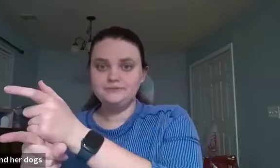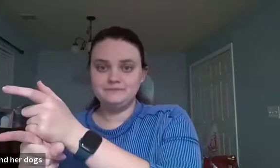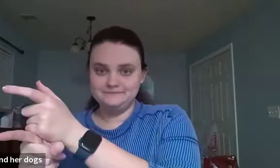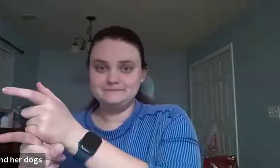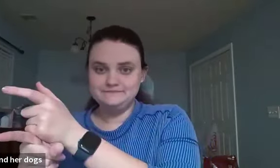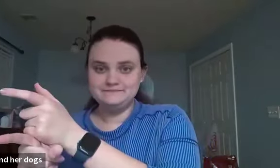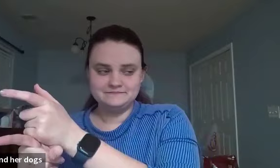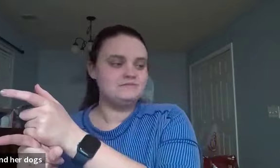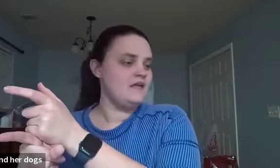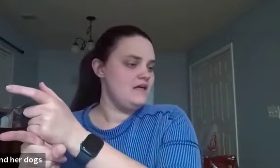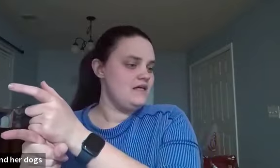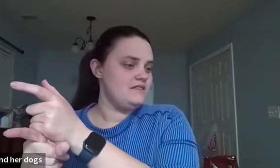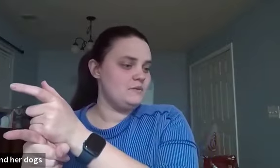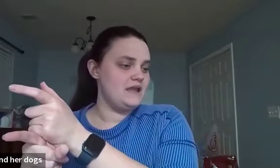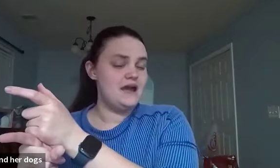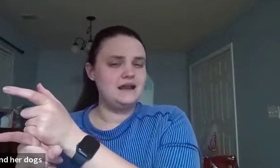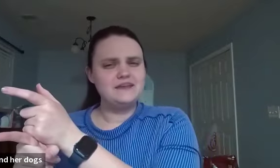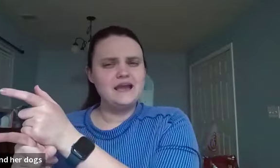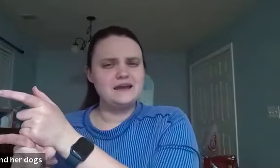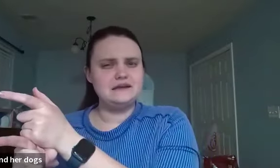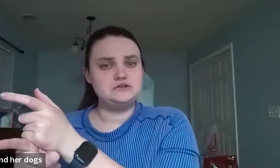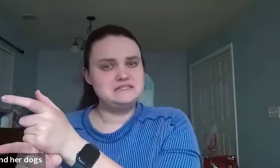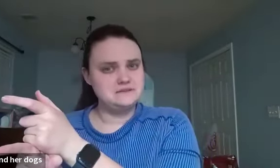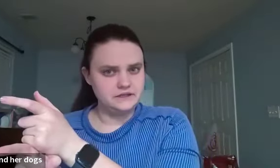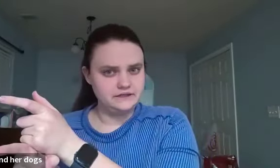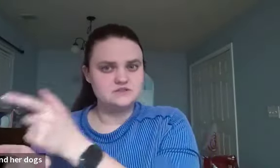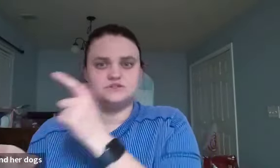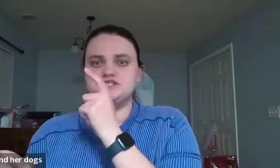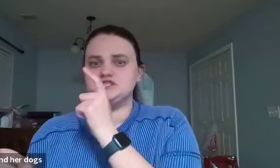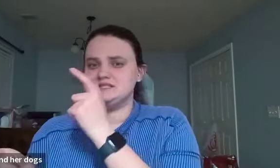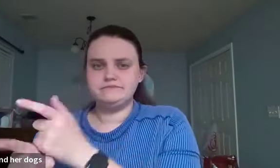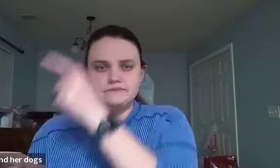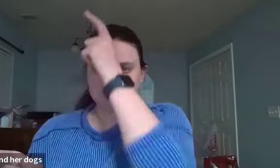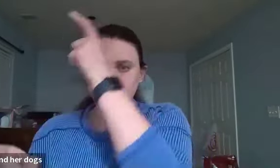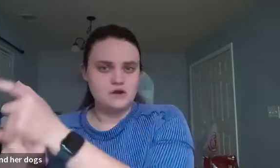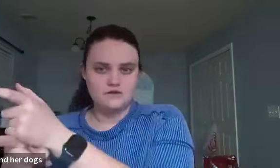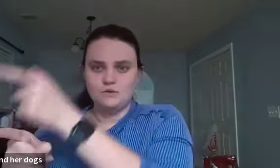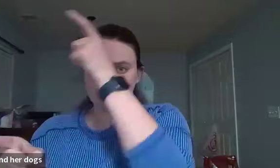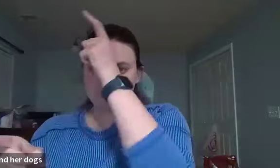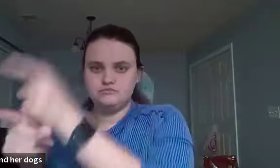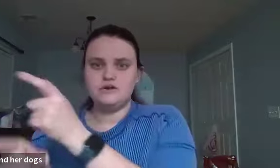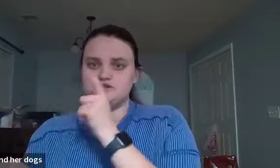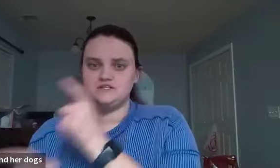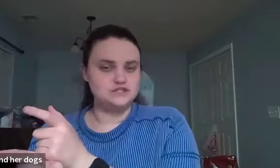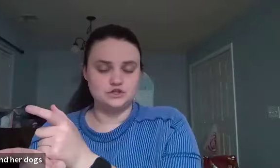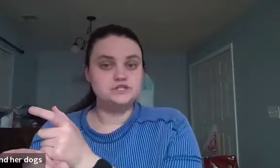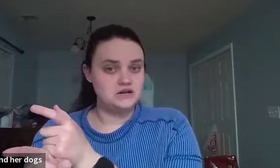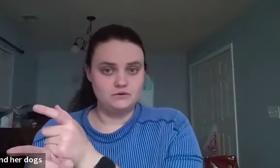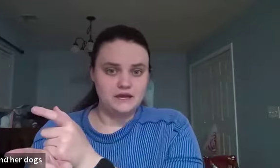brother. Then we had, I think I added here siblings, which is just sister, brother, or brother, sister, whichever